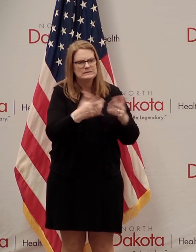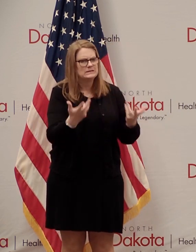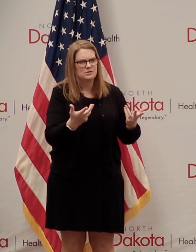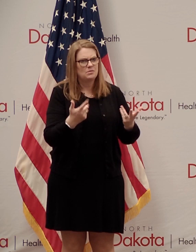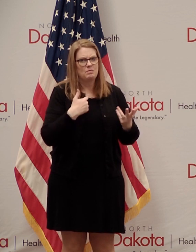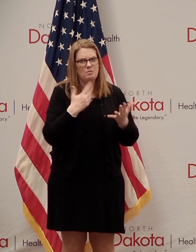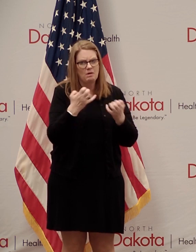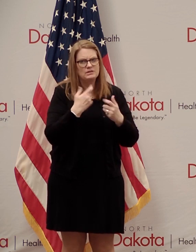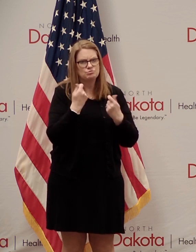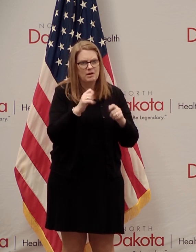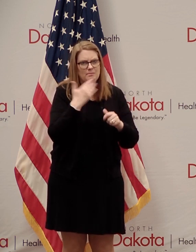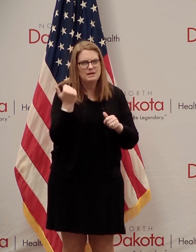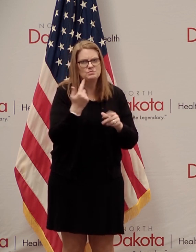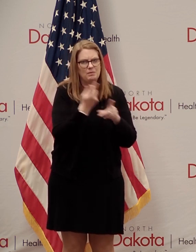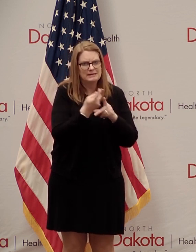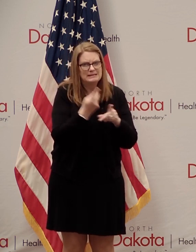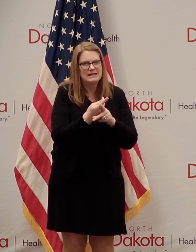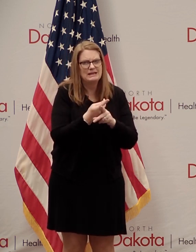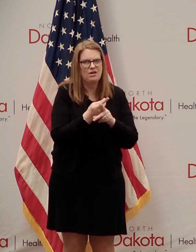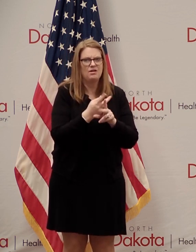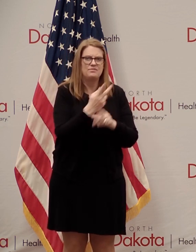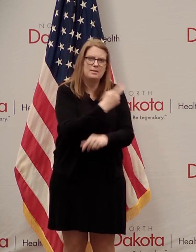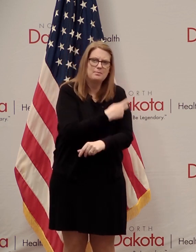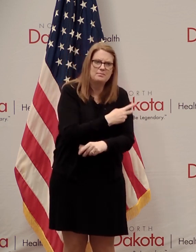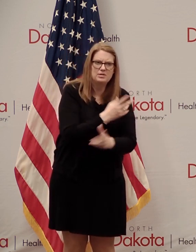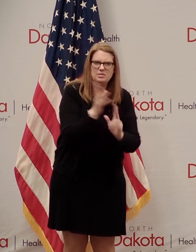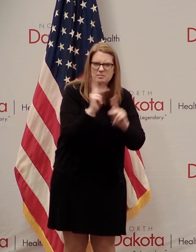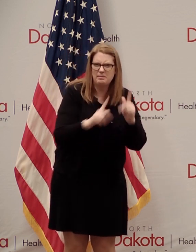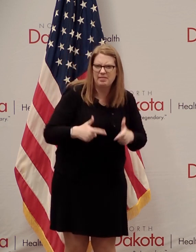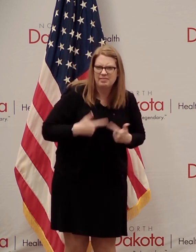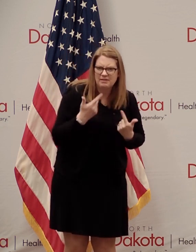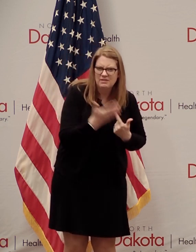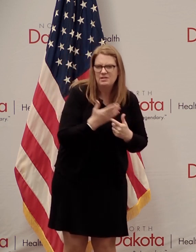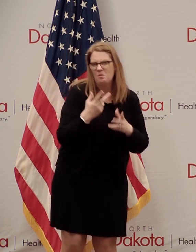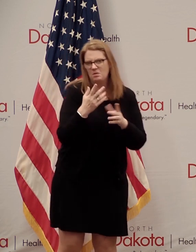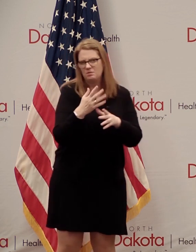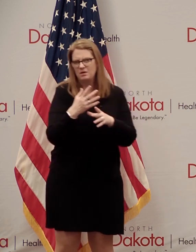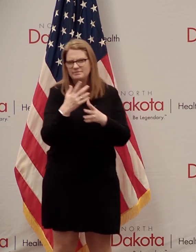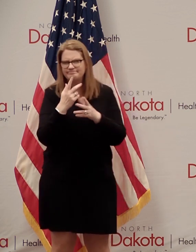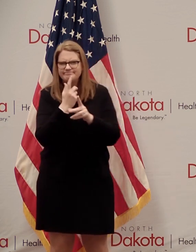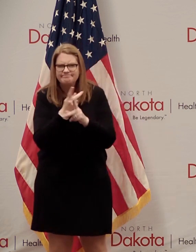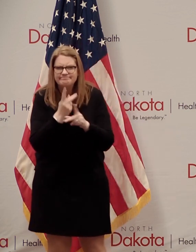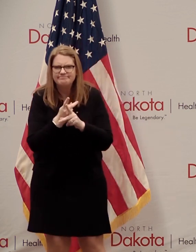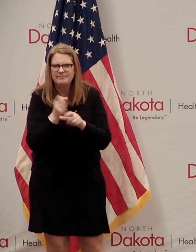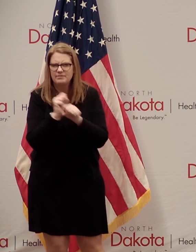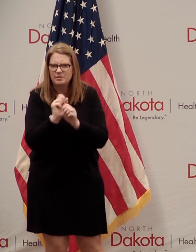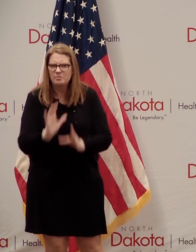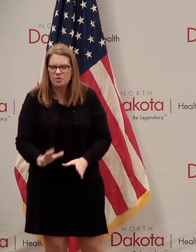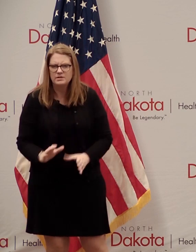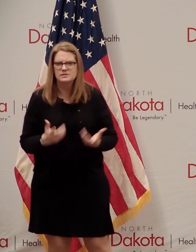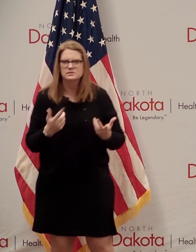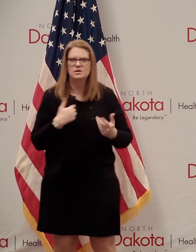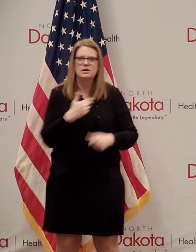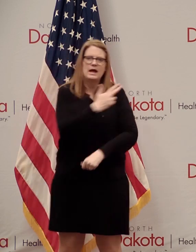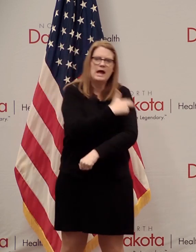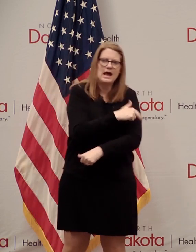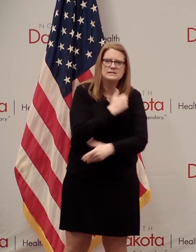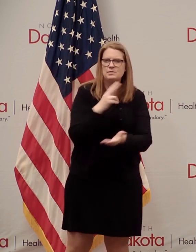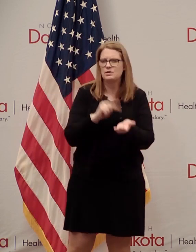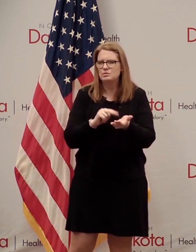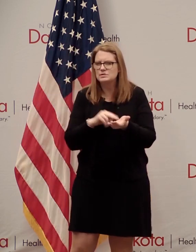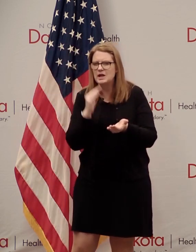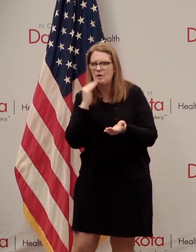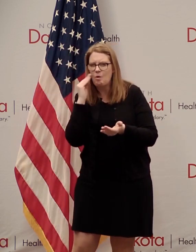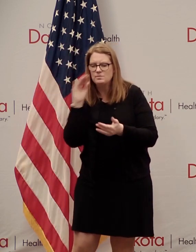for. So to that end, we will be working much more closely with providers across all provider types, including hospitals, nursing homes, and